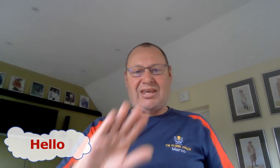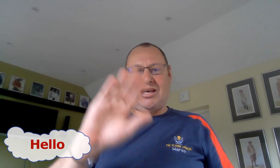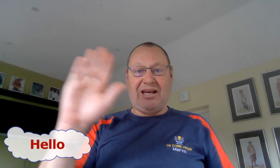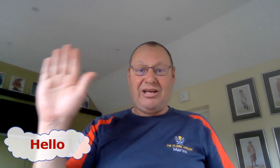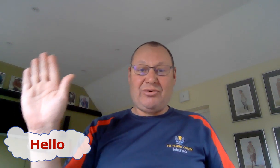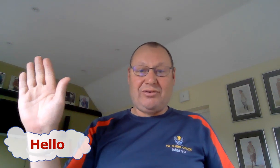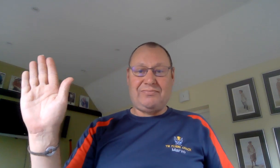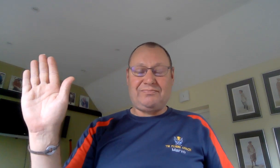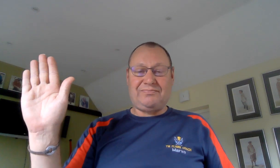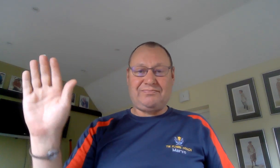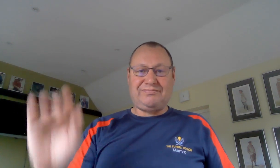Hello.